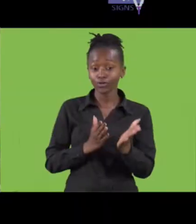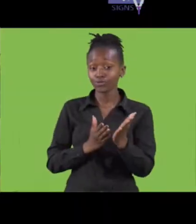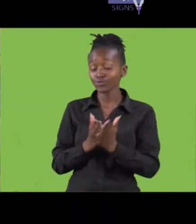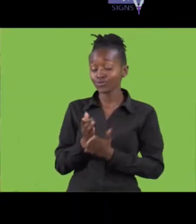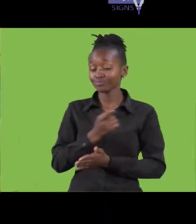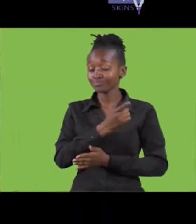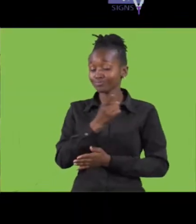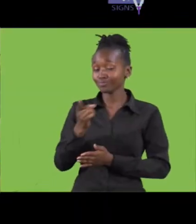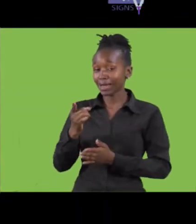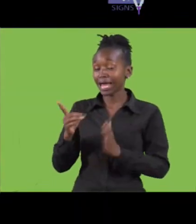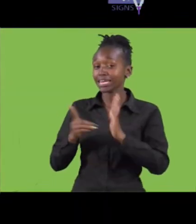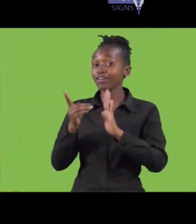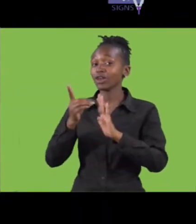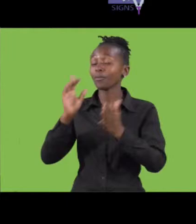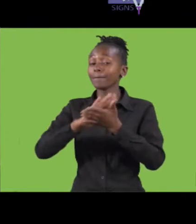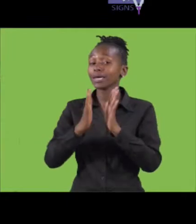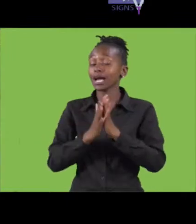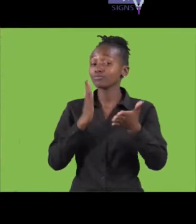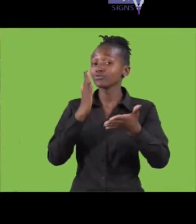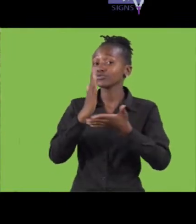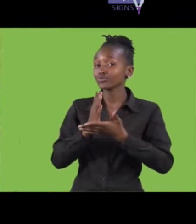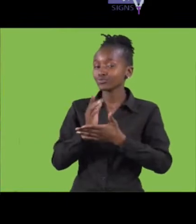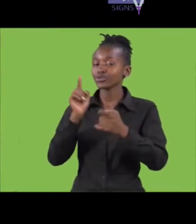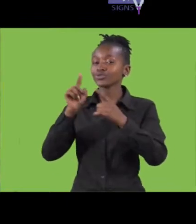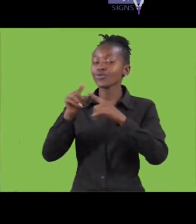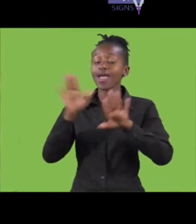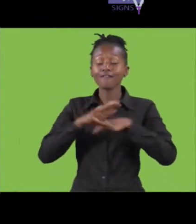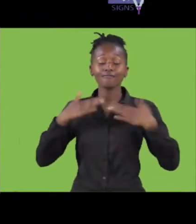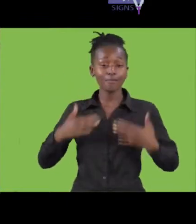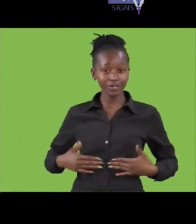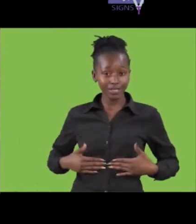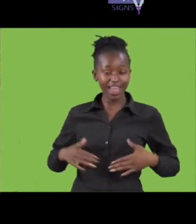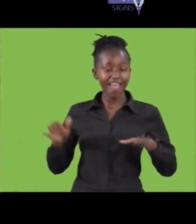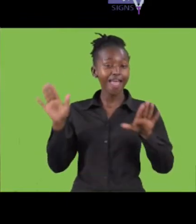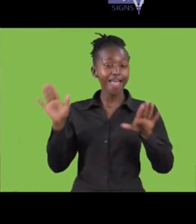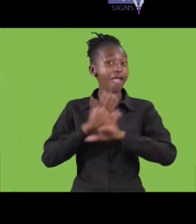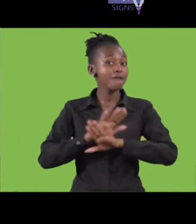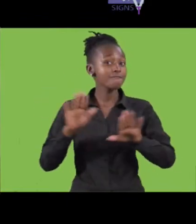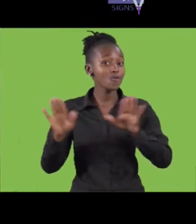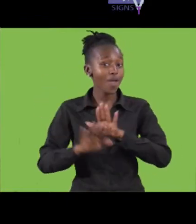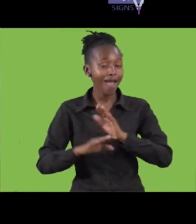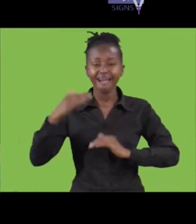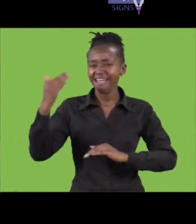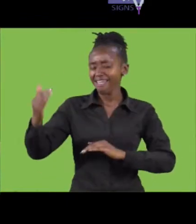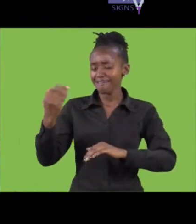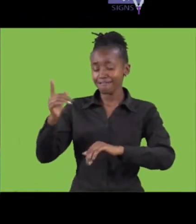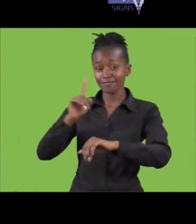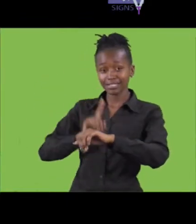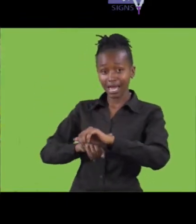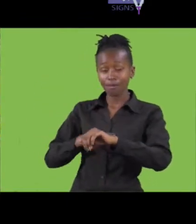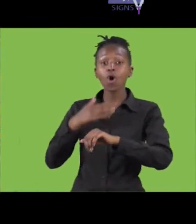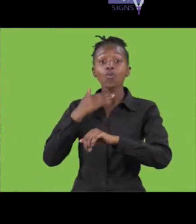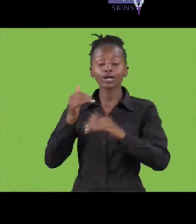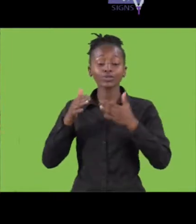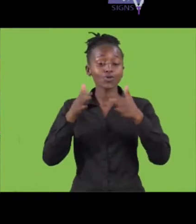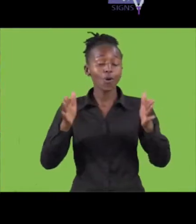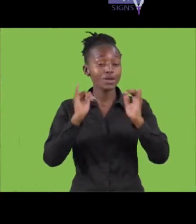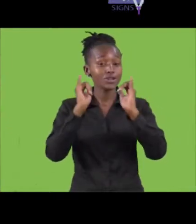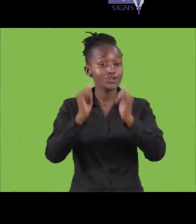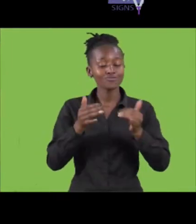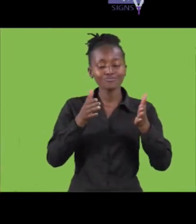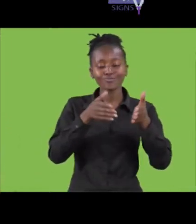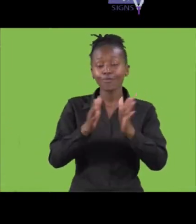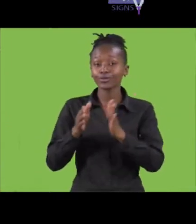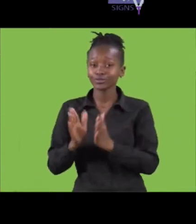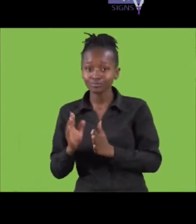Na hii itafanya maendeleo kuwa ya kweli kwa kila mtu, kila mahali, kila wakati. Wacha tufungue